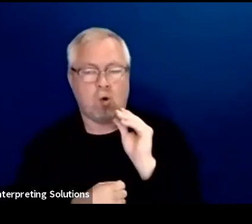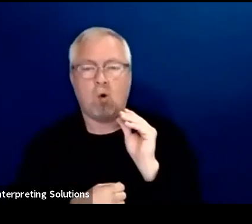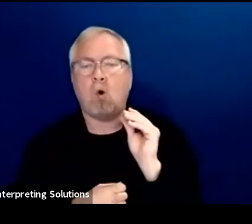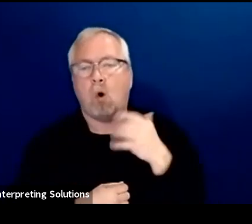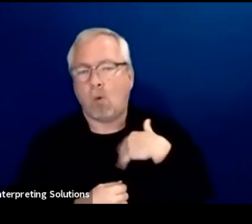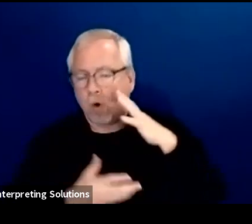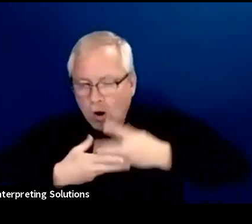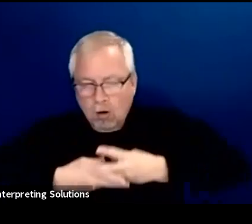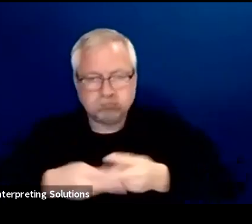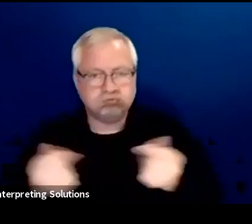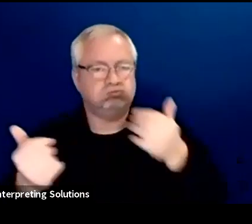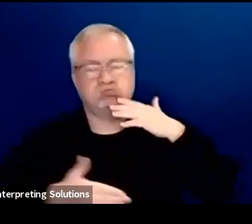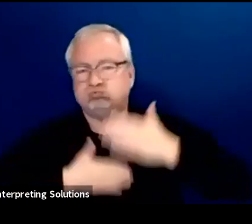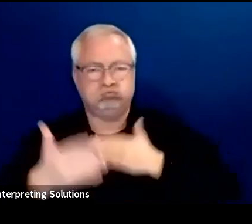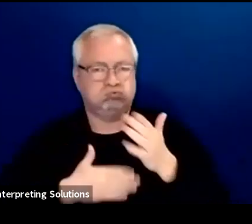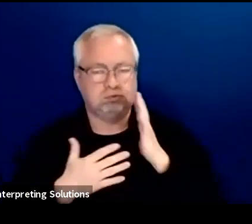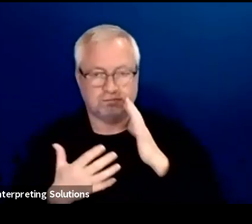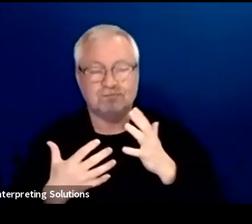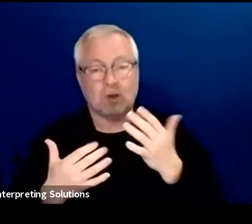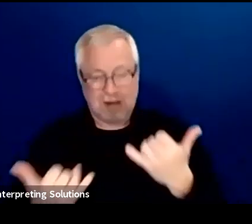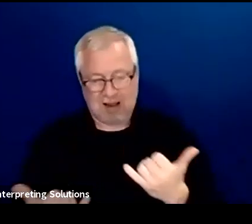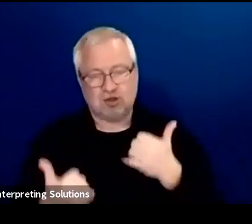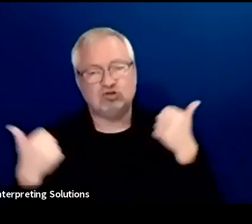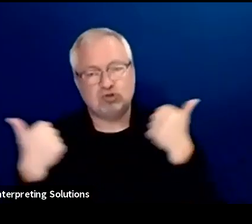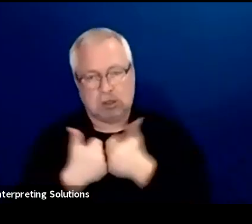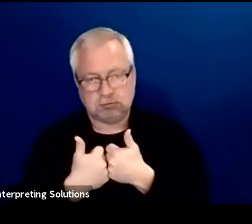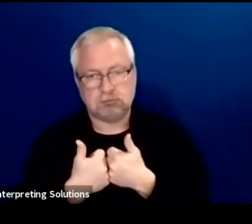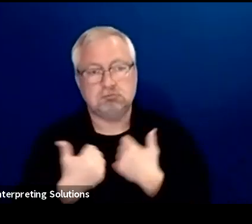The state was in solid financial shape with rainy day funds.